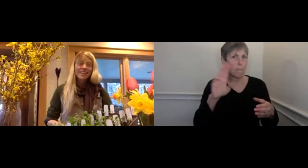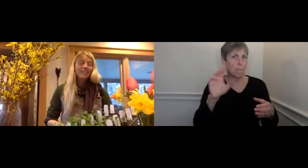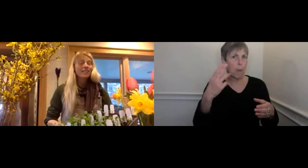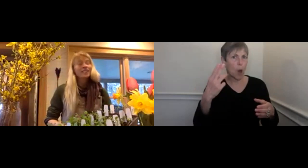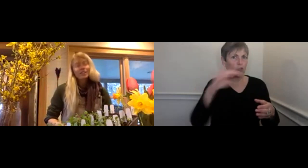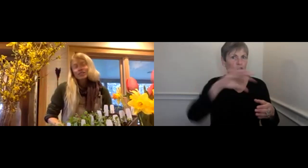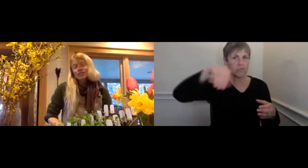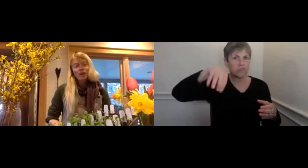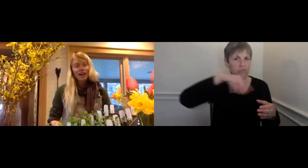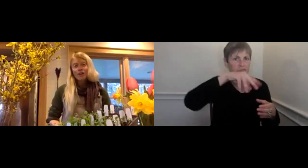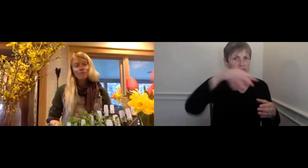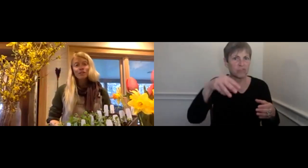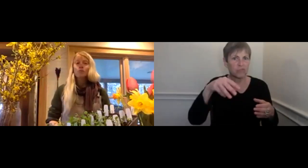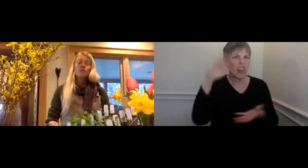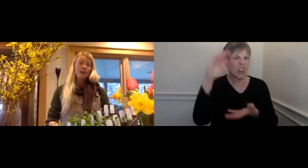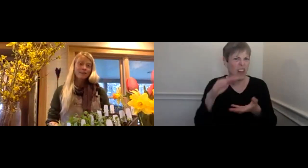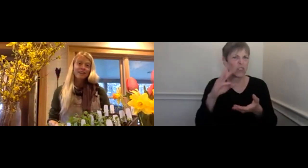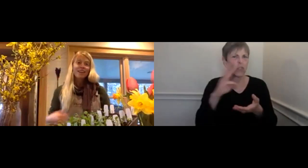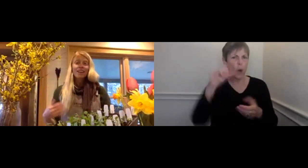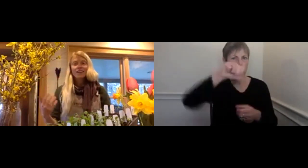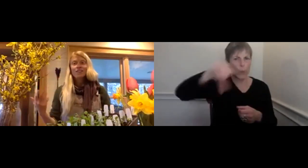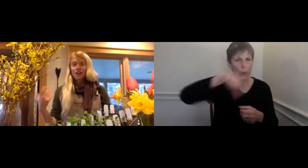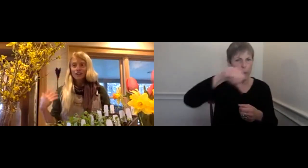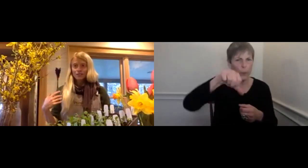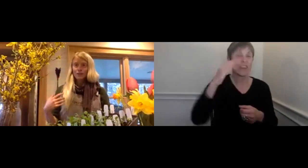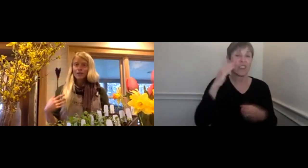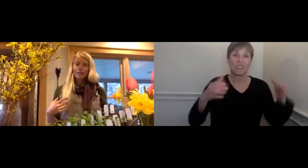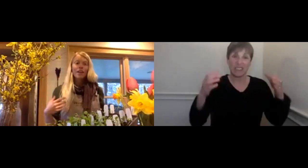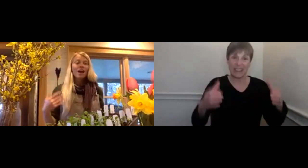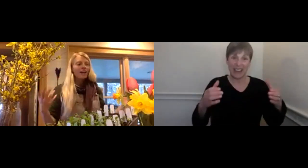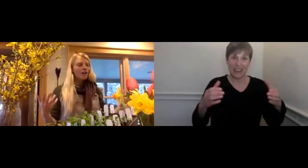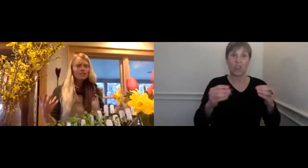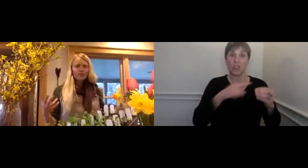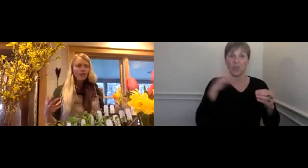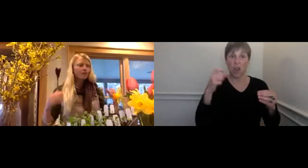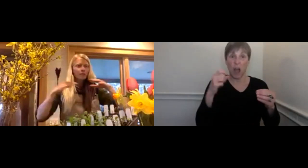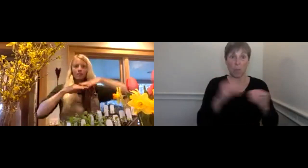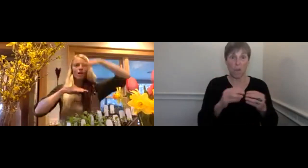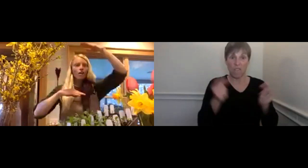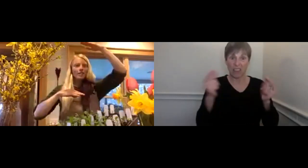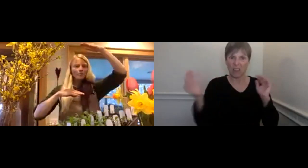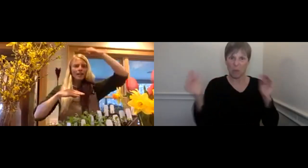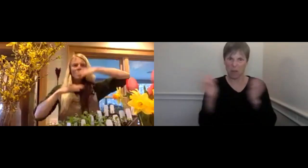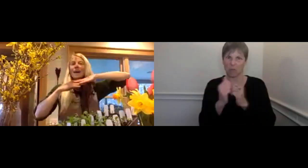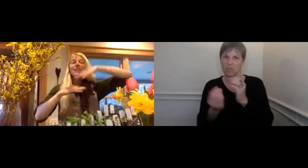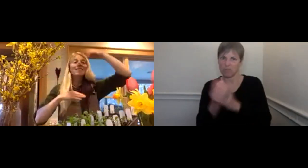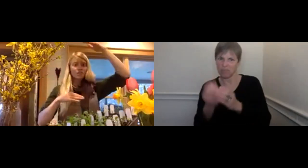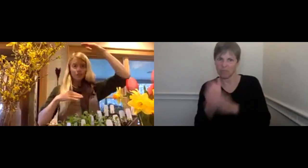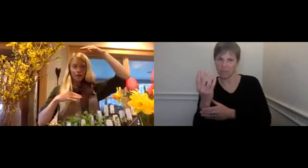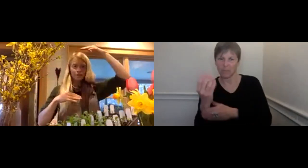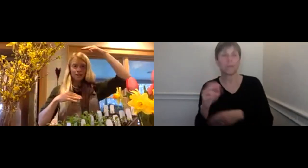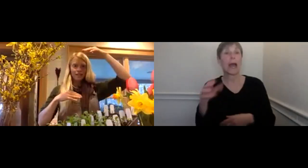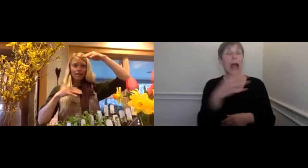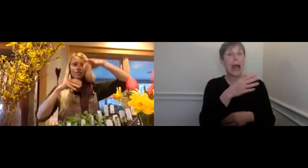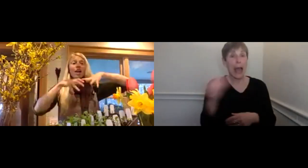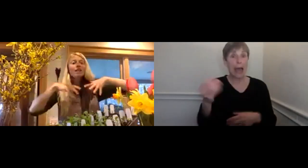less, and containers just dry out much more readily than garden soil. I also love to put the tallest plants at the center